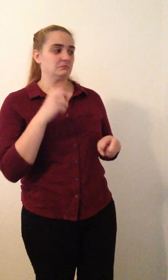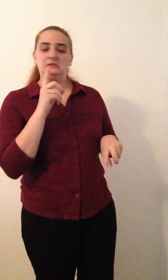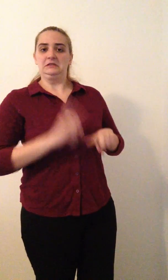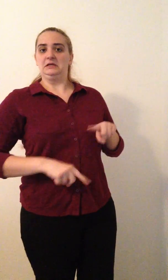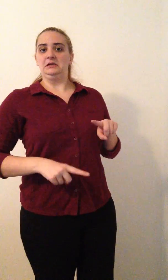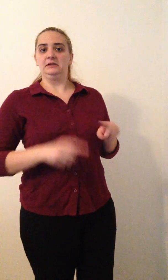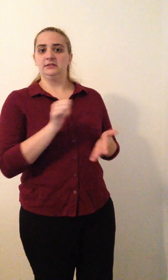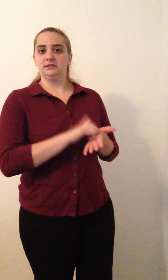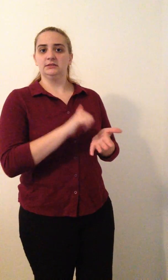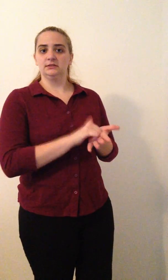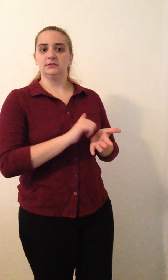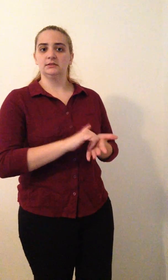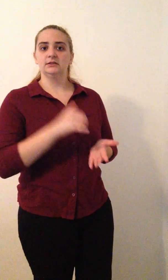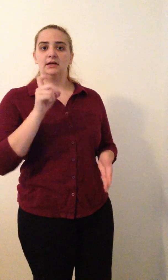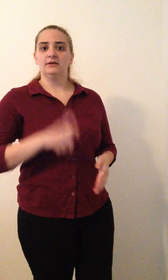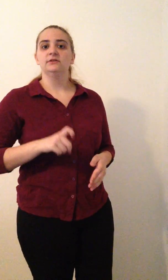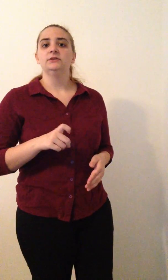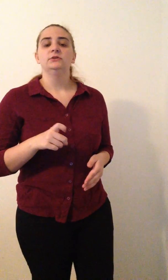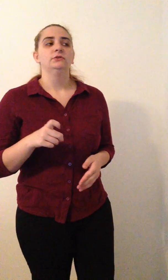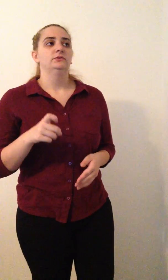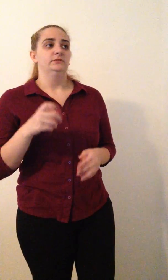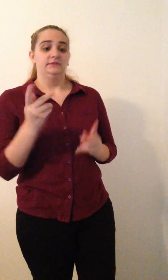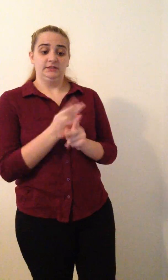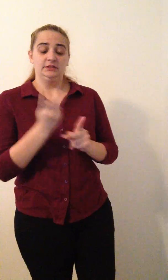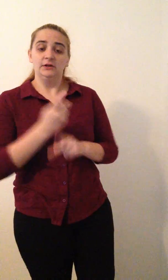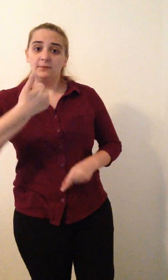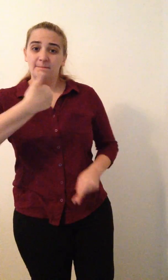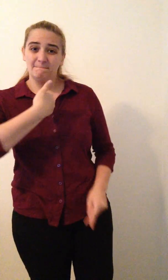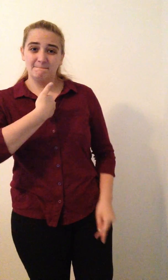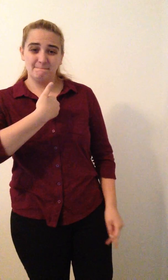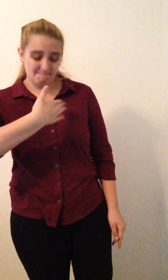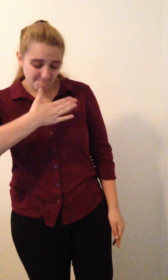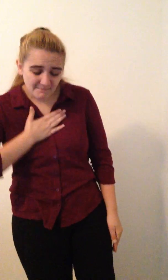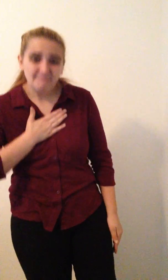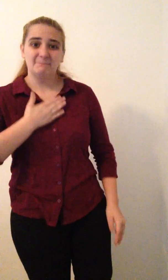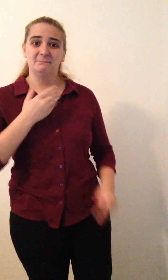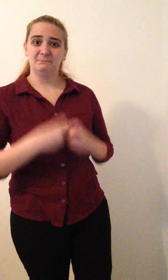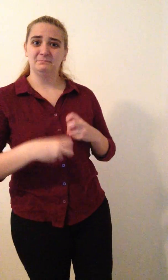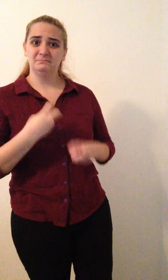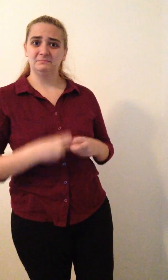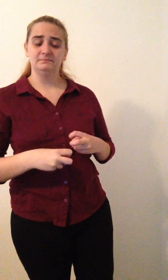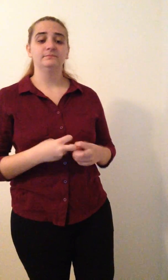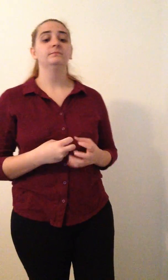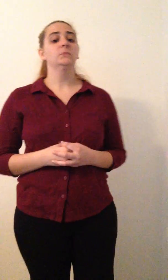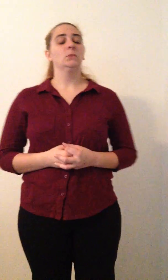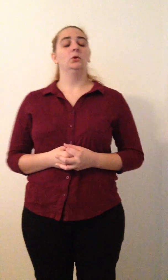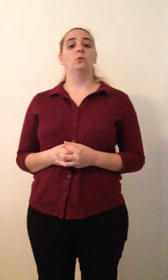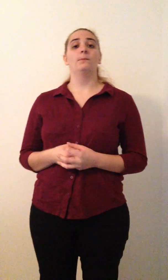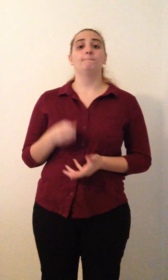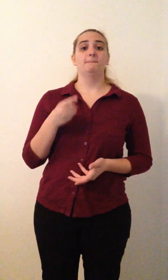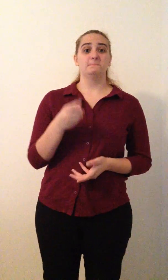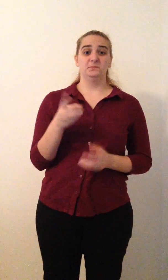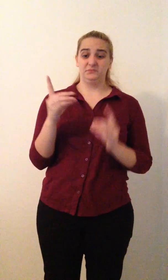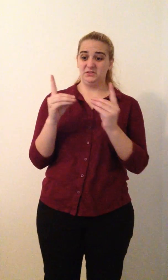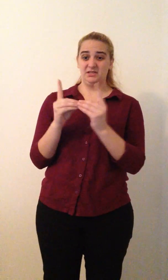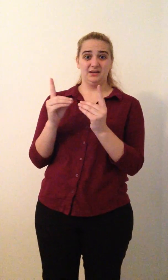So if you're dating somebody that has a lot of anxiety, you might feel like your needs are neglected, or you